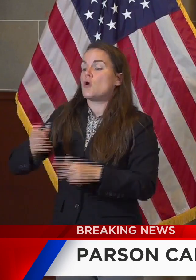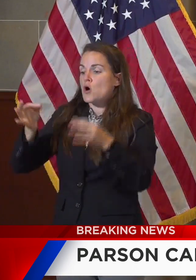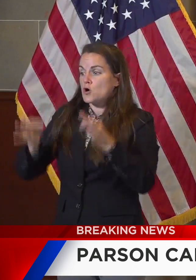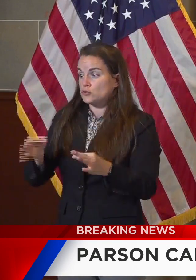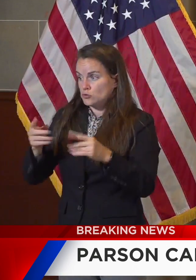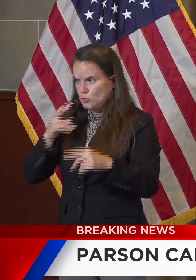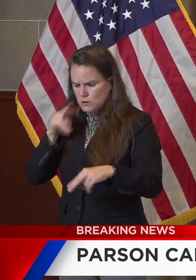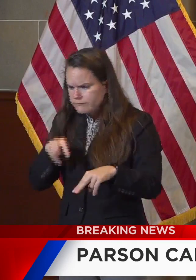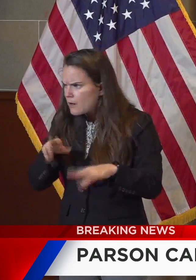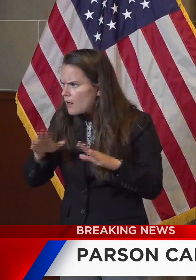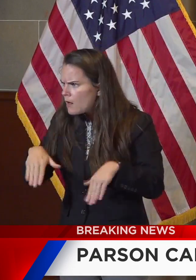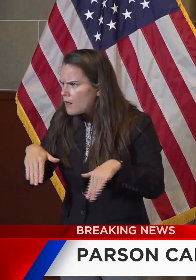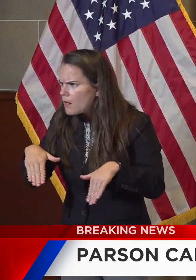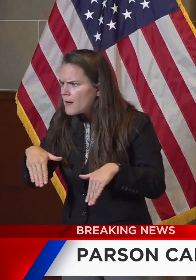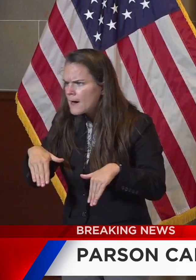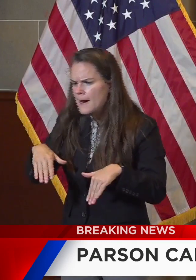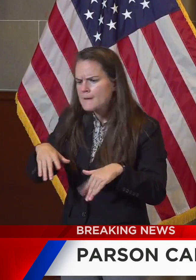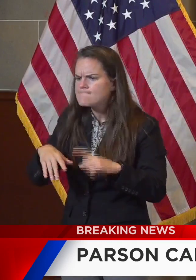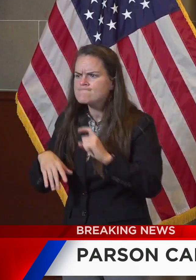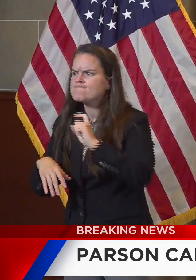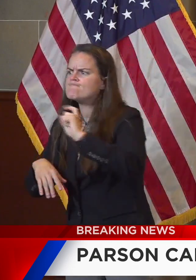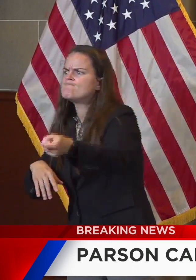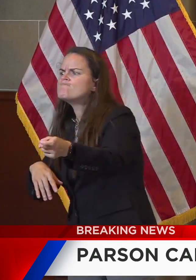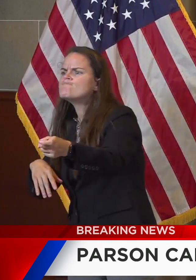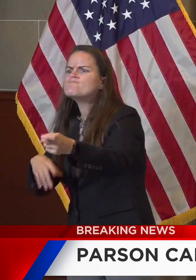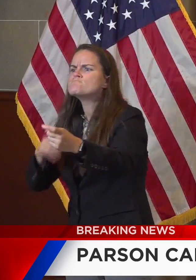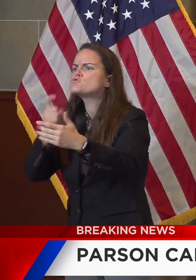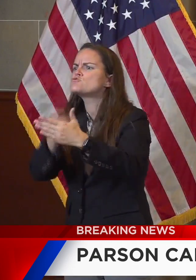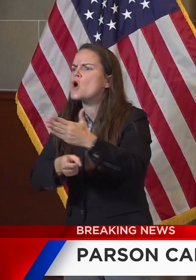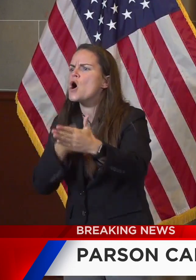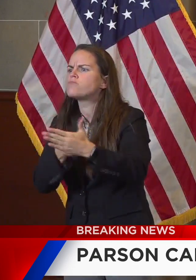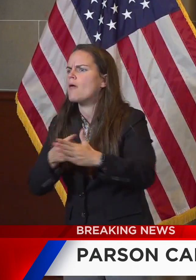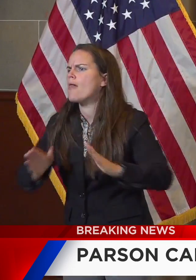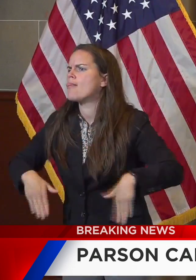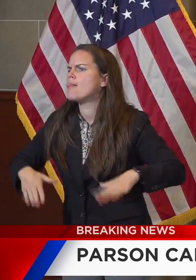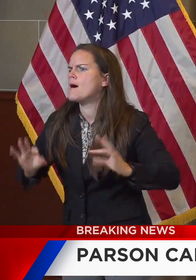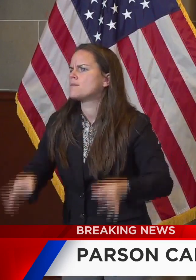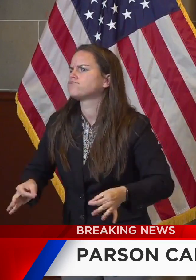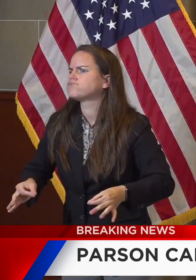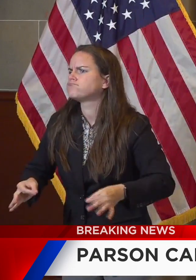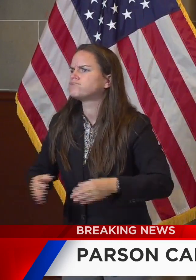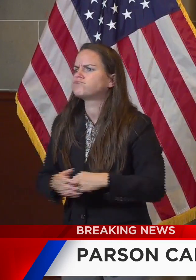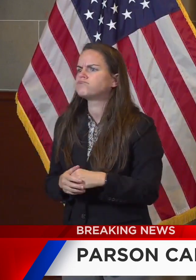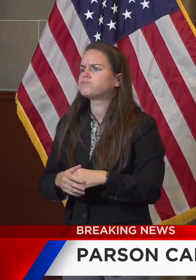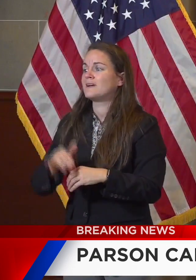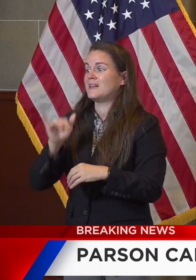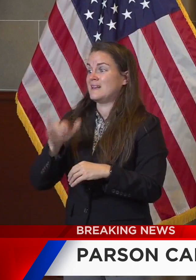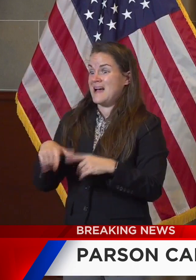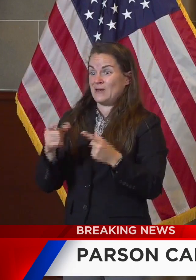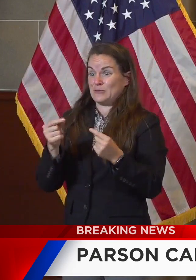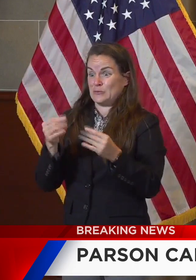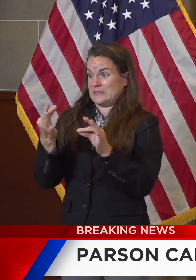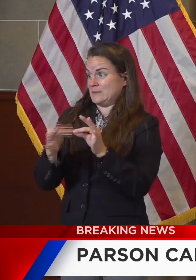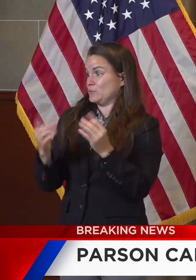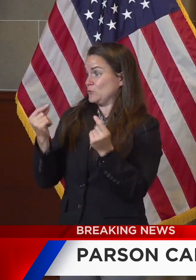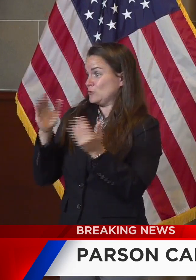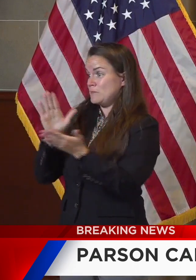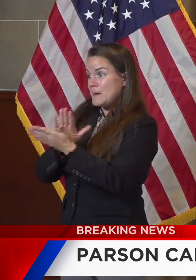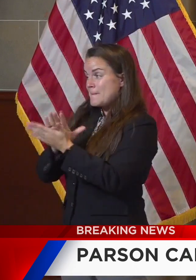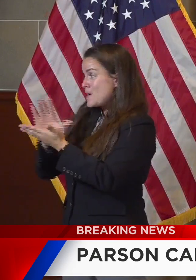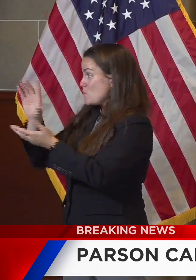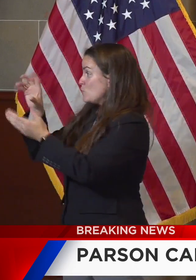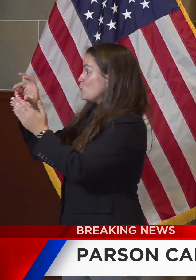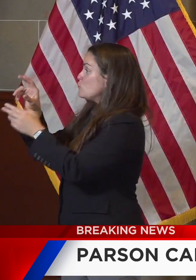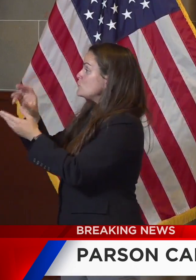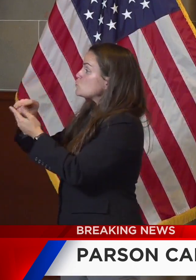filed charges. These proposals simply dedicate state resources to help bring to